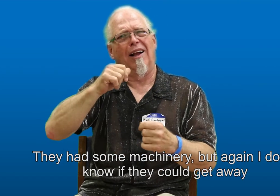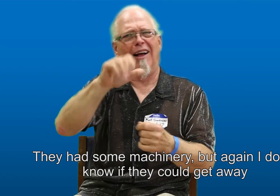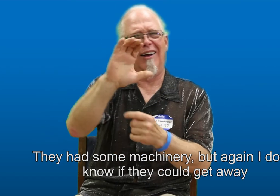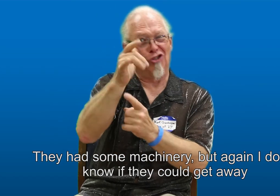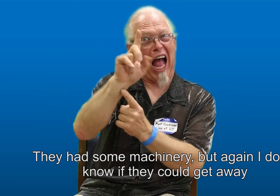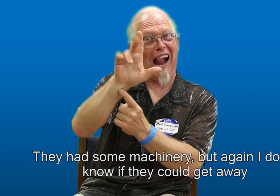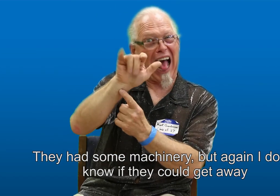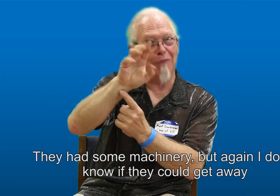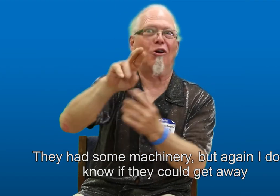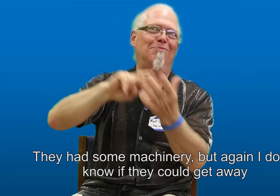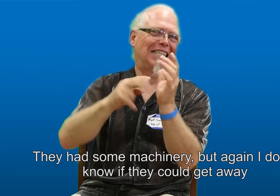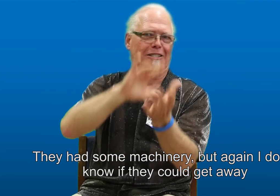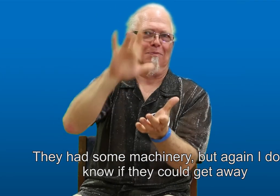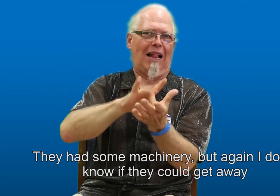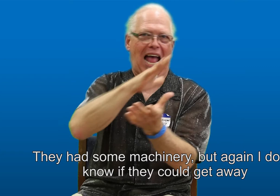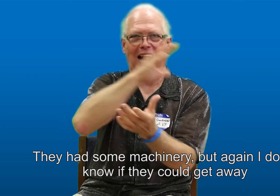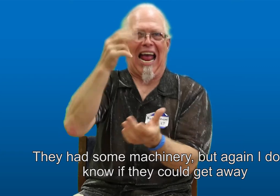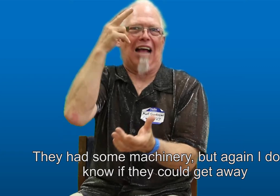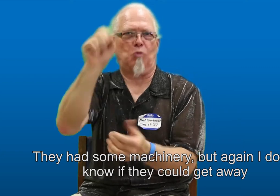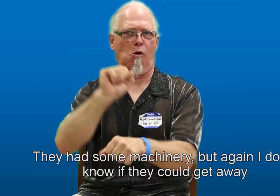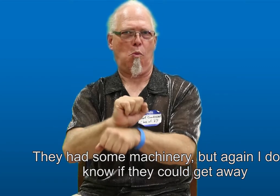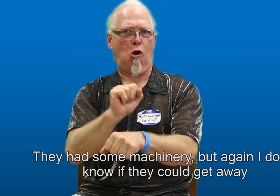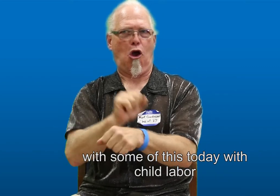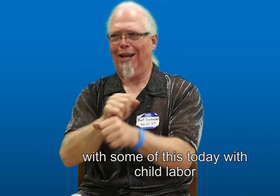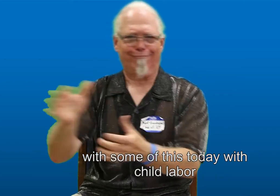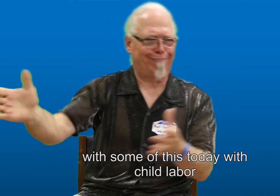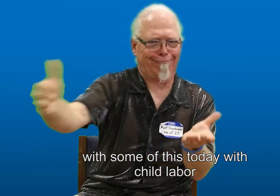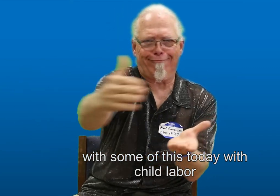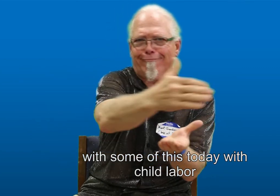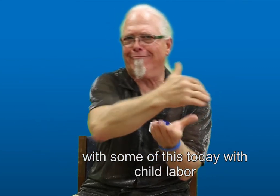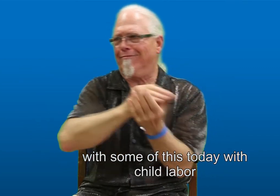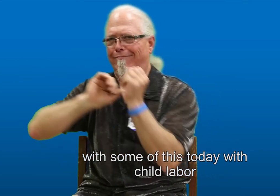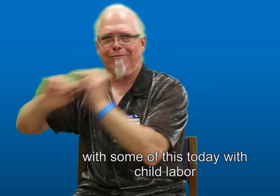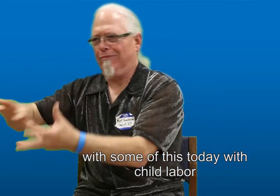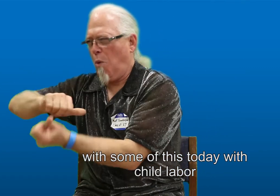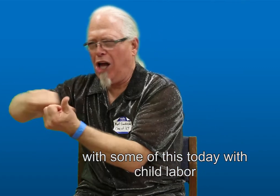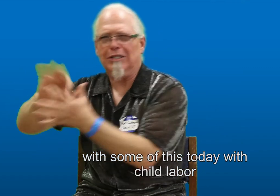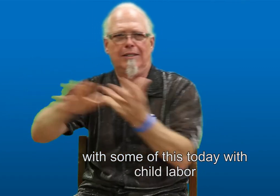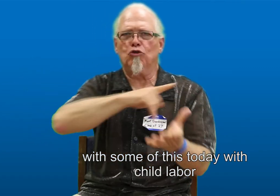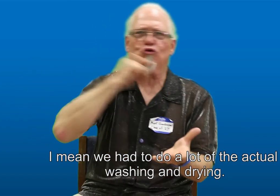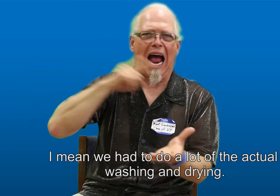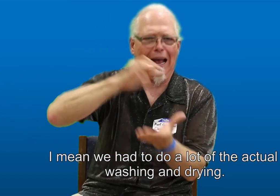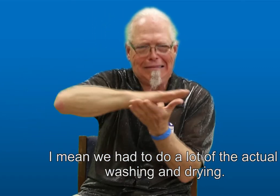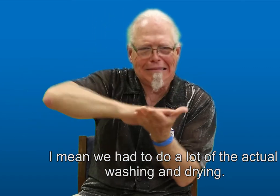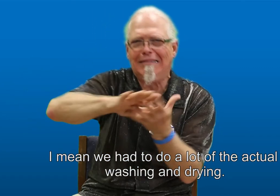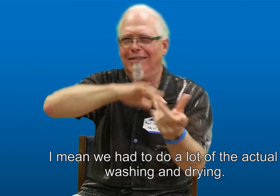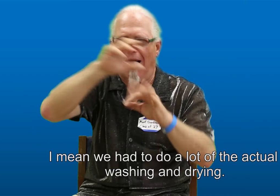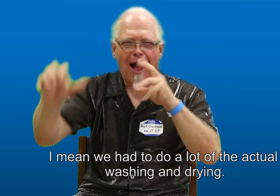They had some machinery. But again, I don't know if they can get away with some of this today with child labor, but we had to do a lot of the actual washing